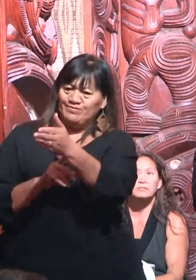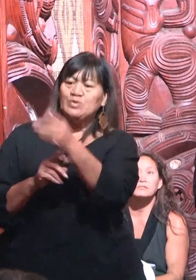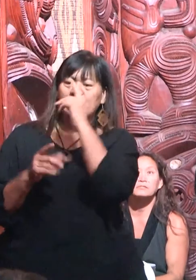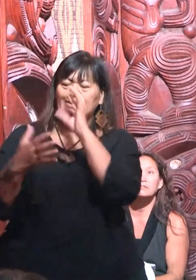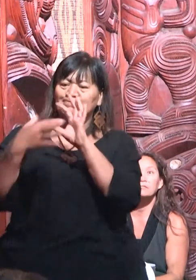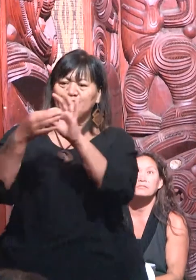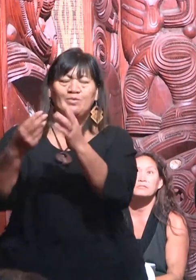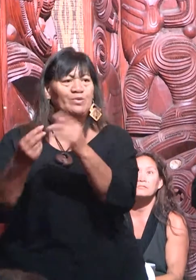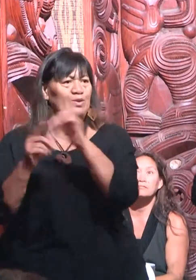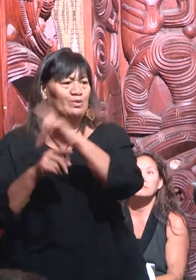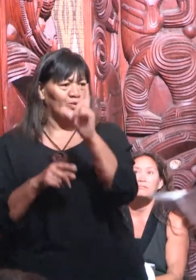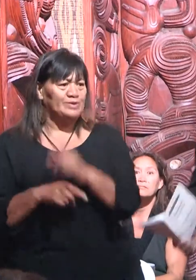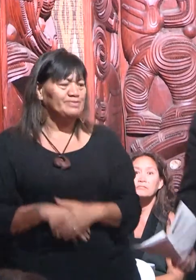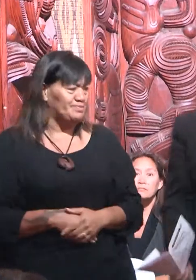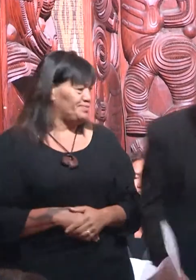ihoa.